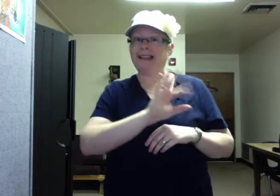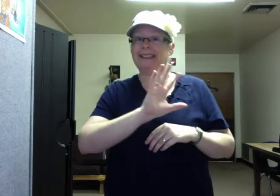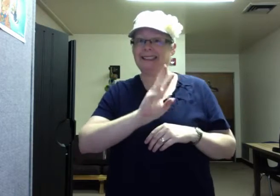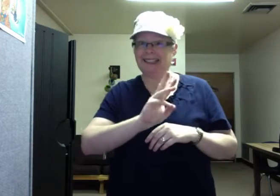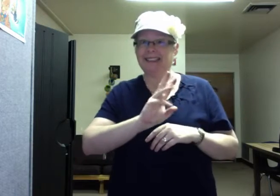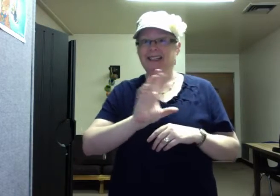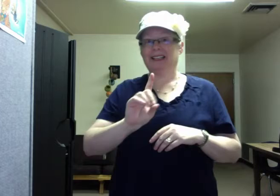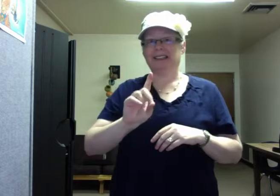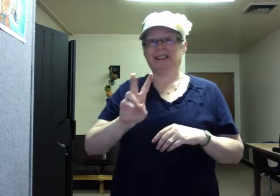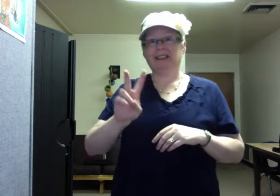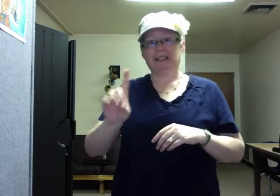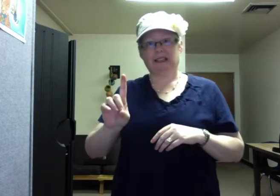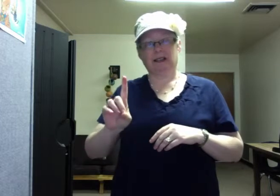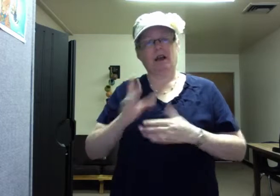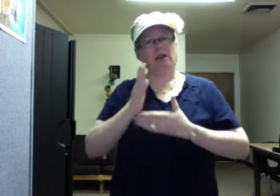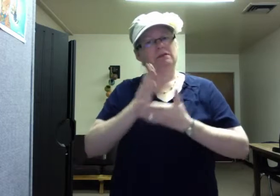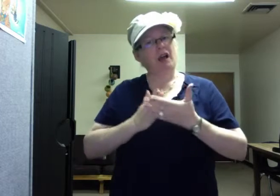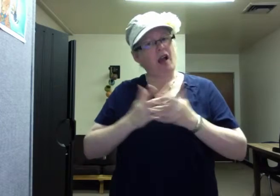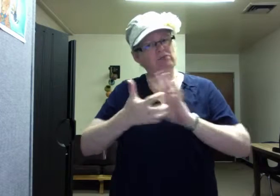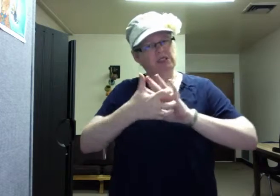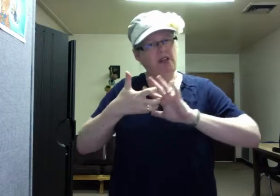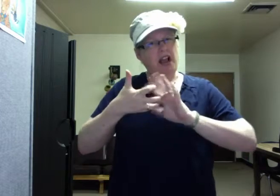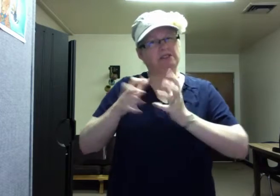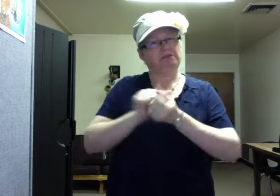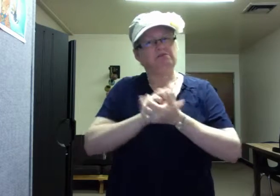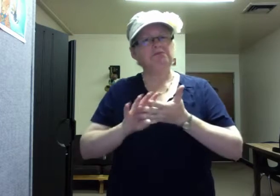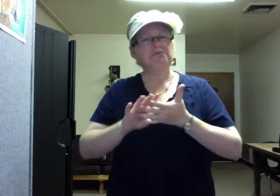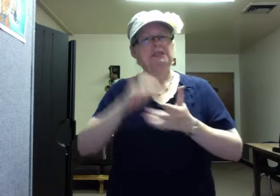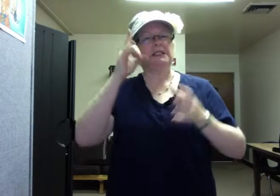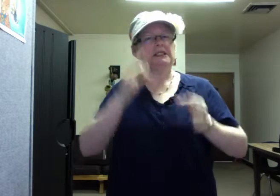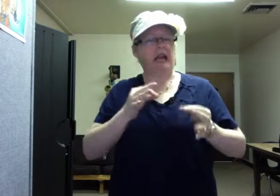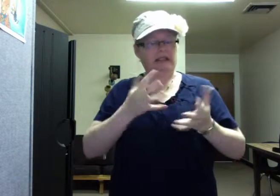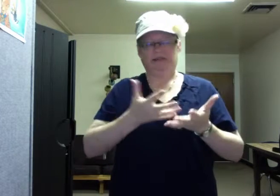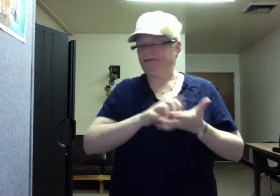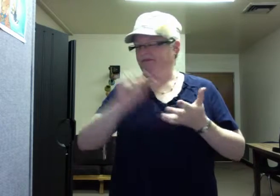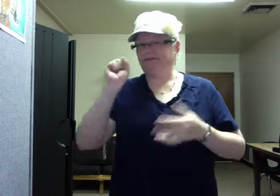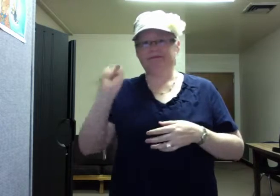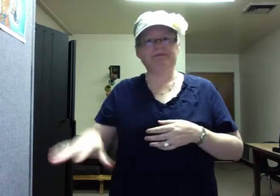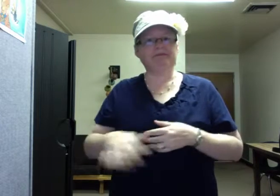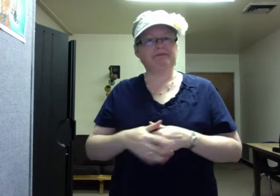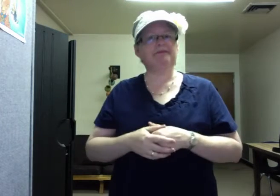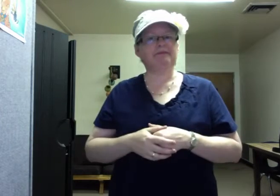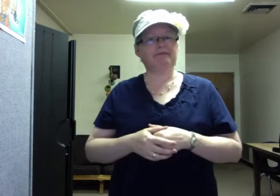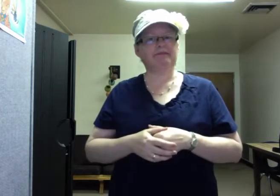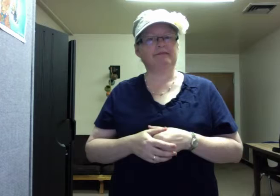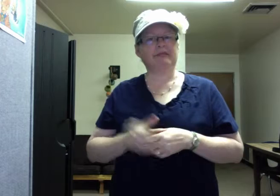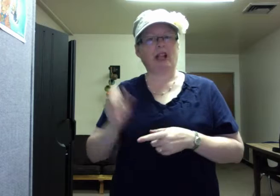scratched or damaged, and she decided to throw them out. So it looks like she threw them out. That's an